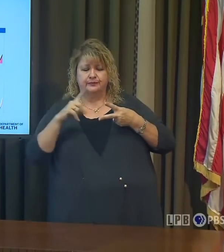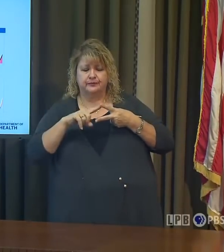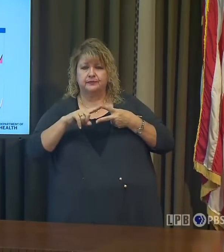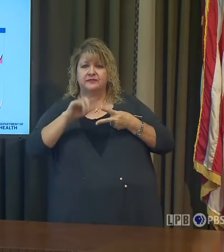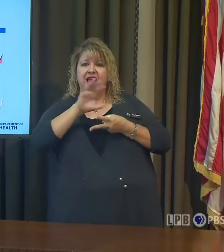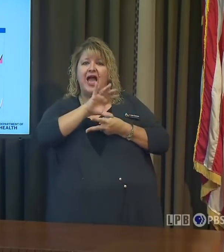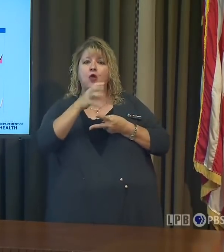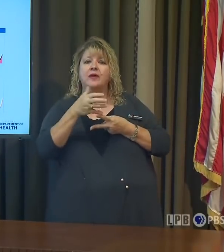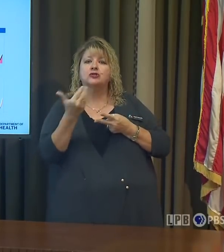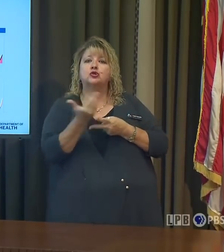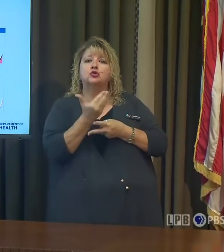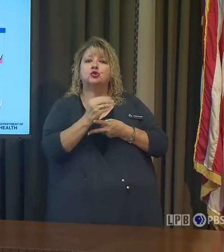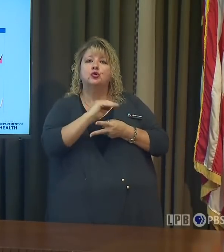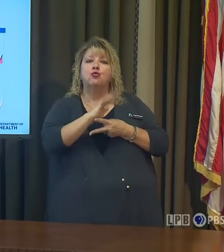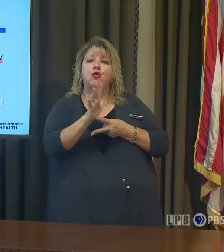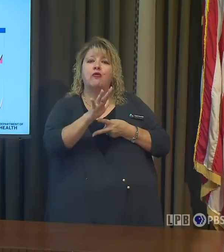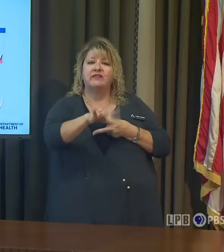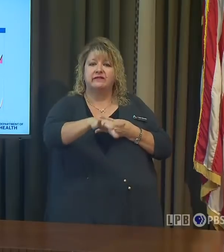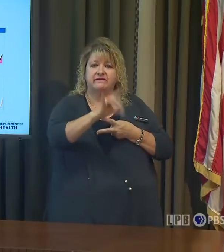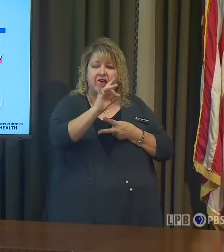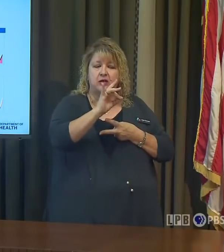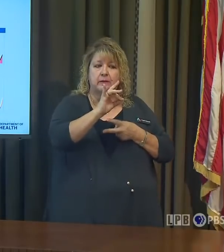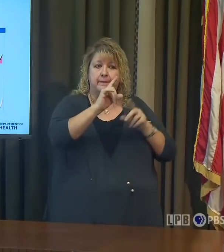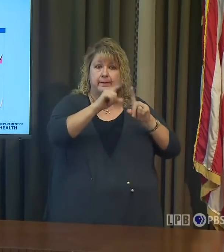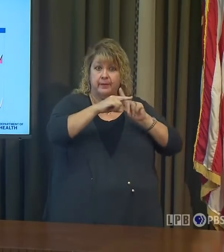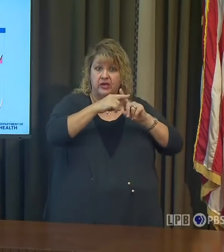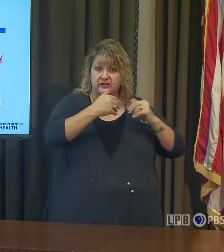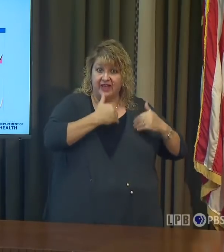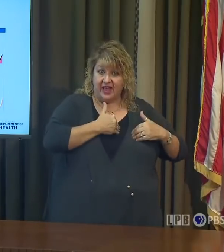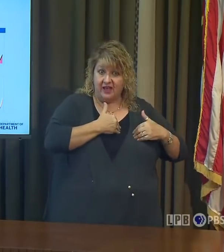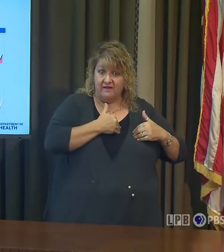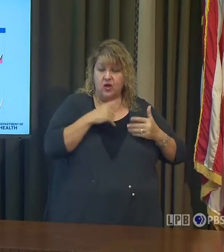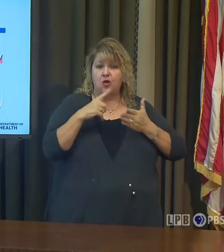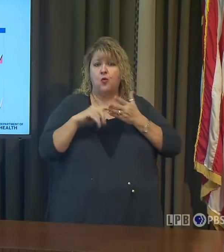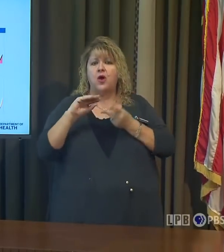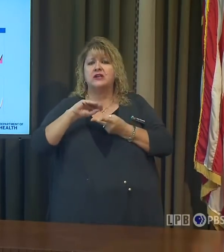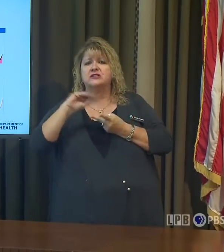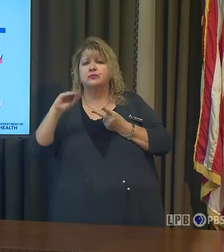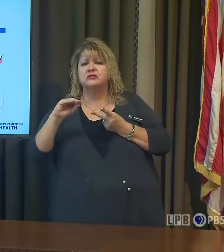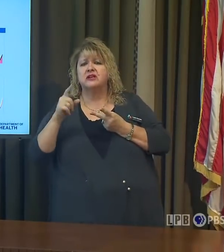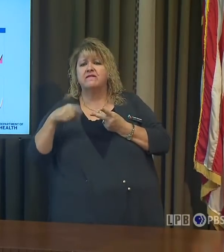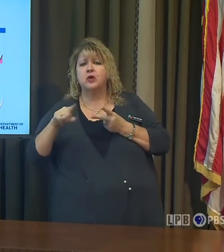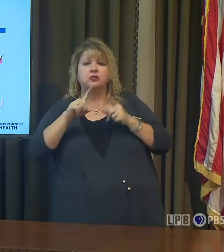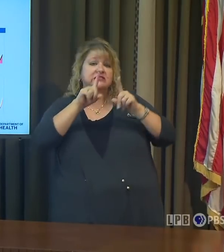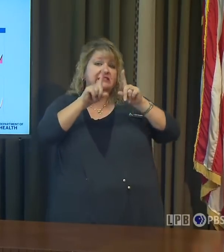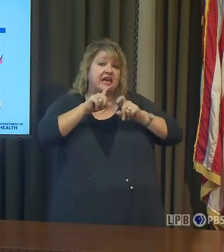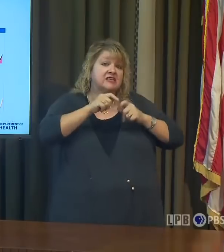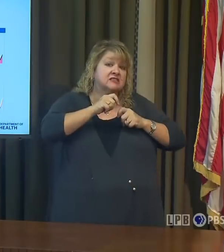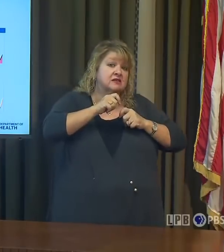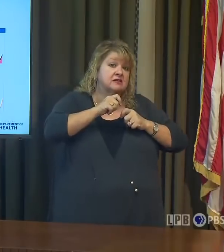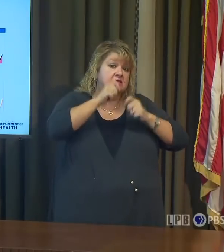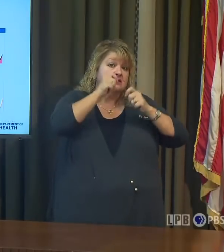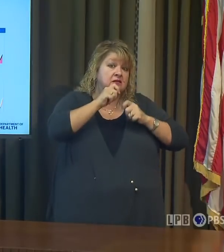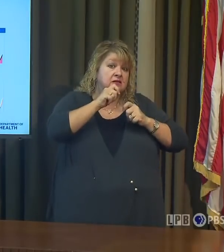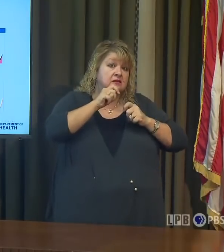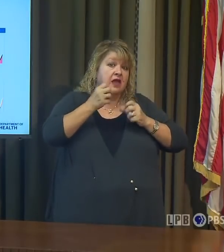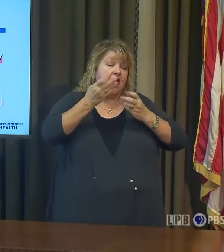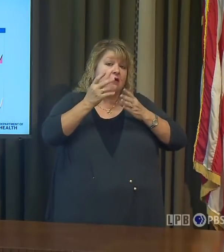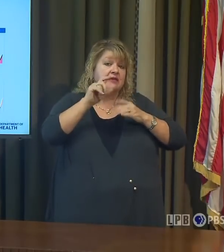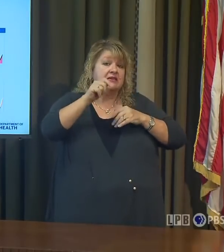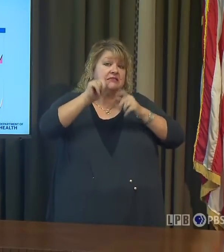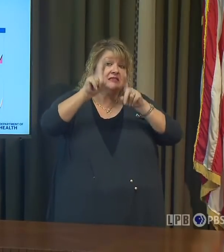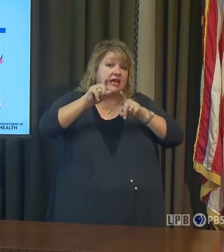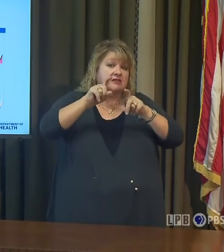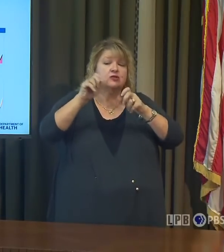amount of new COVID being diagnosed every day, or the incidence, and what is the percent positivity of tests being done? They put that together to a